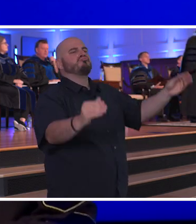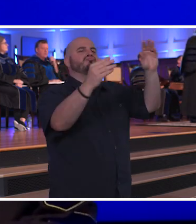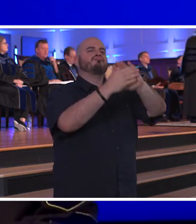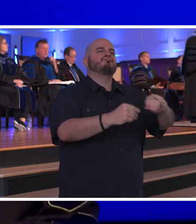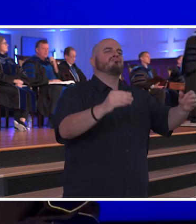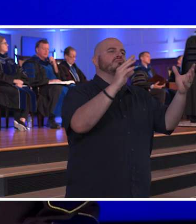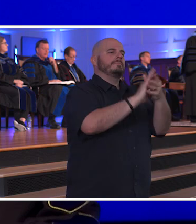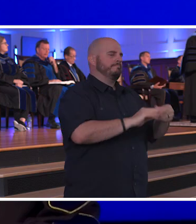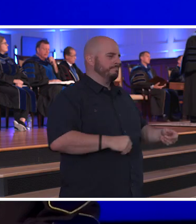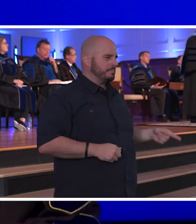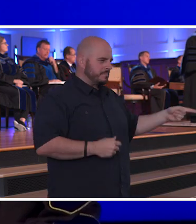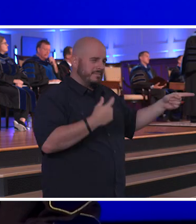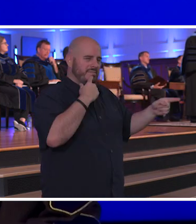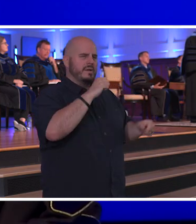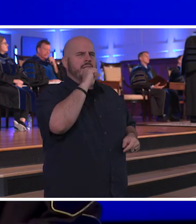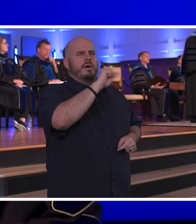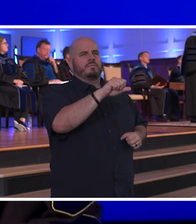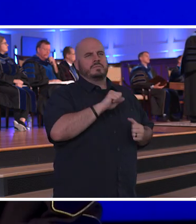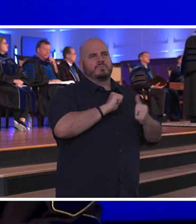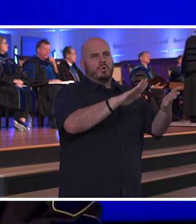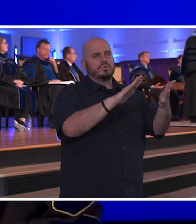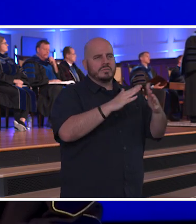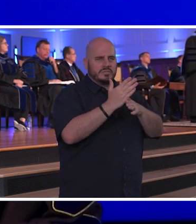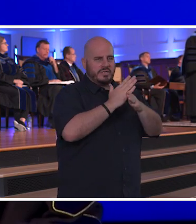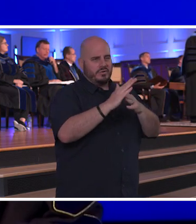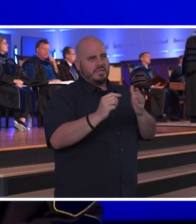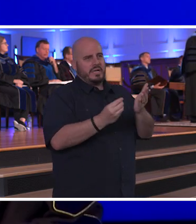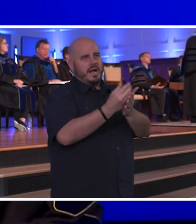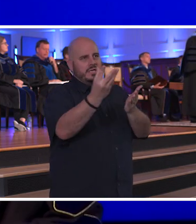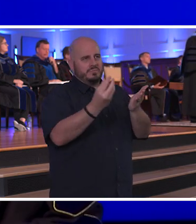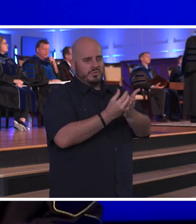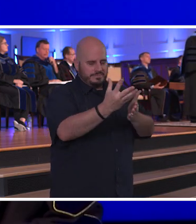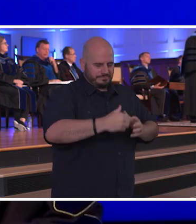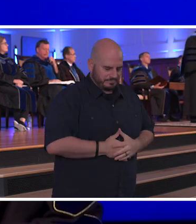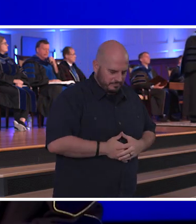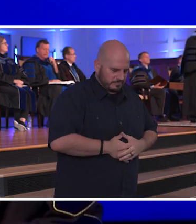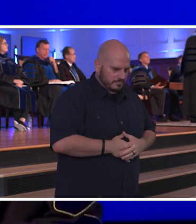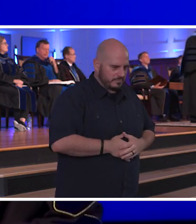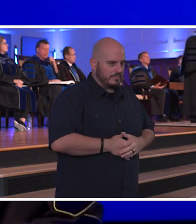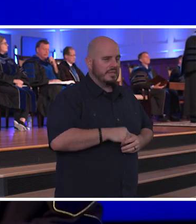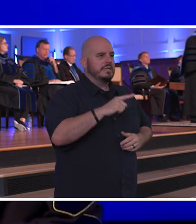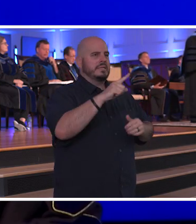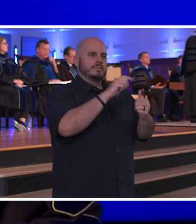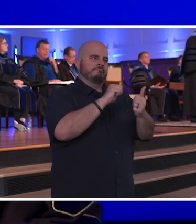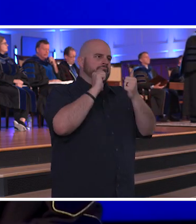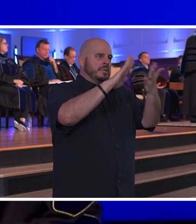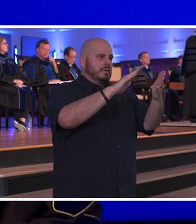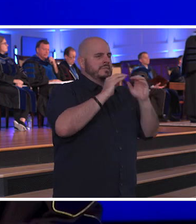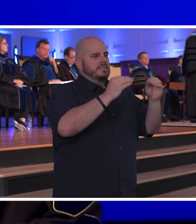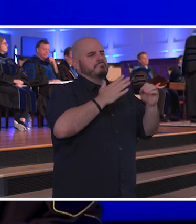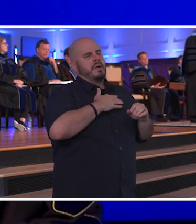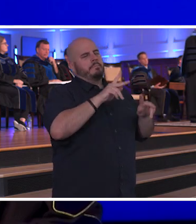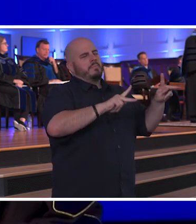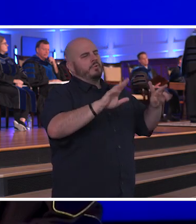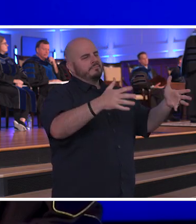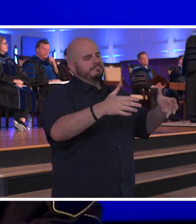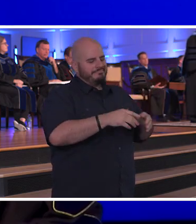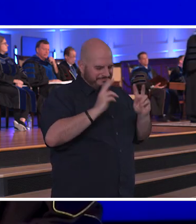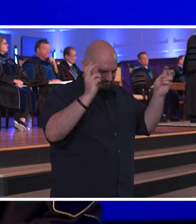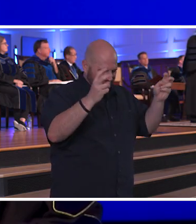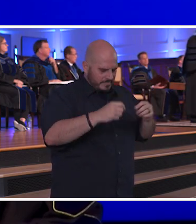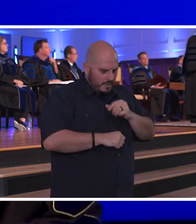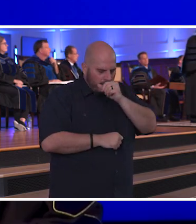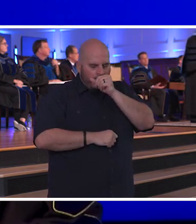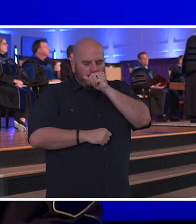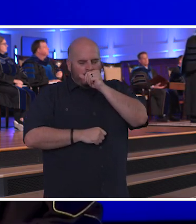of sharing the Bible and the gospel, this method of teaching my people. Now, there's one particular story